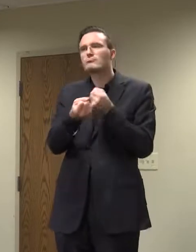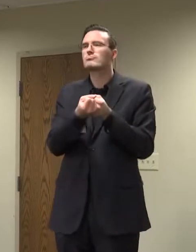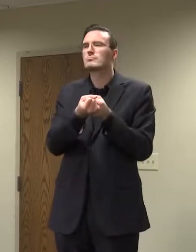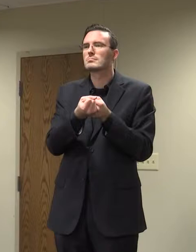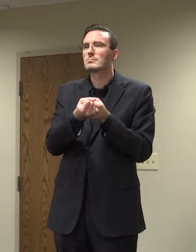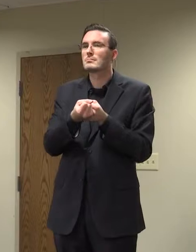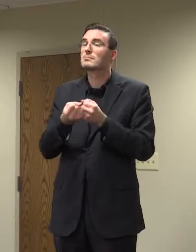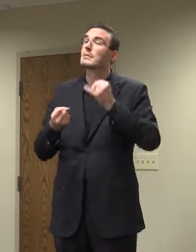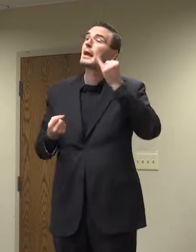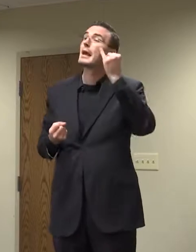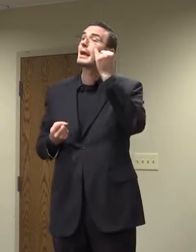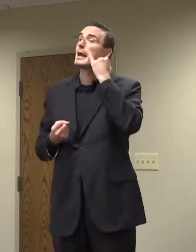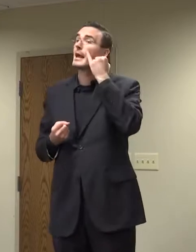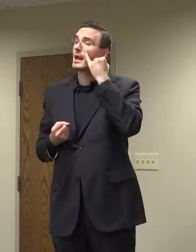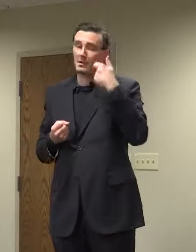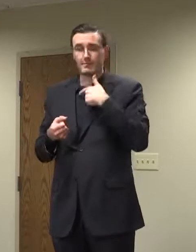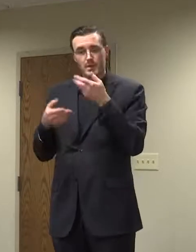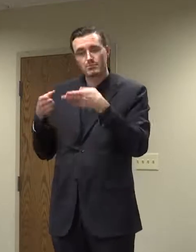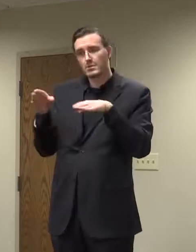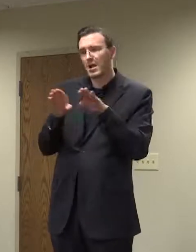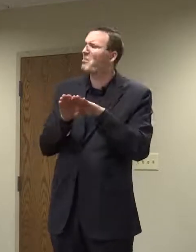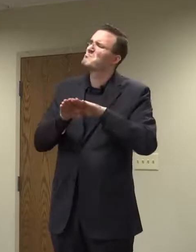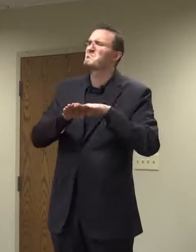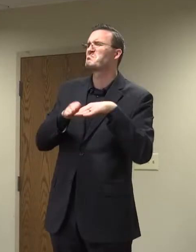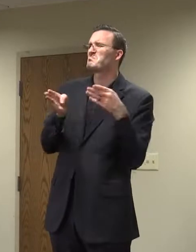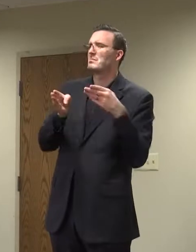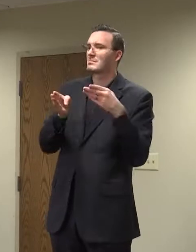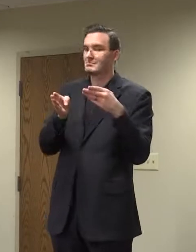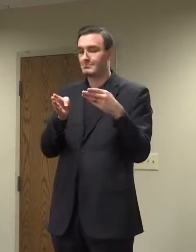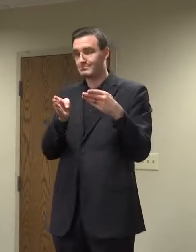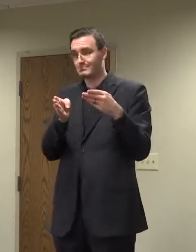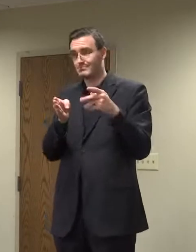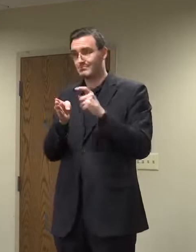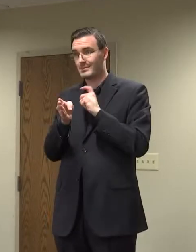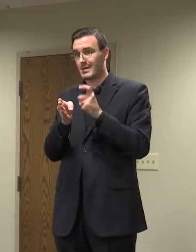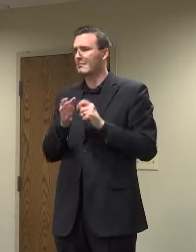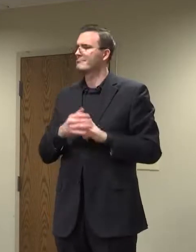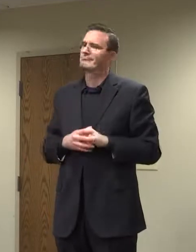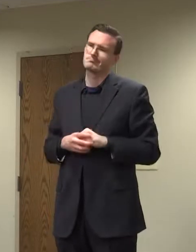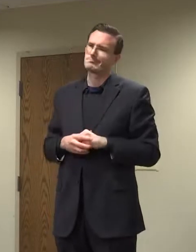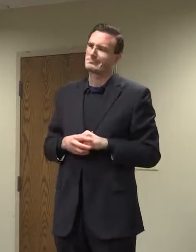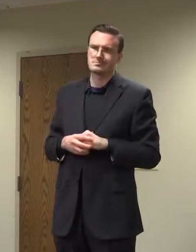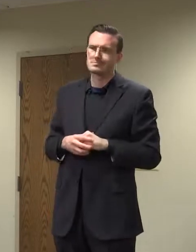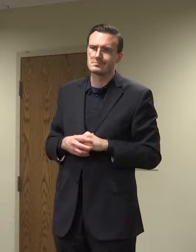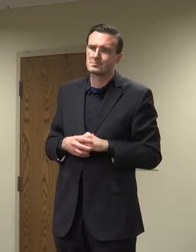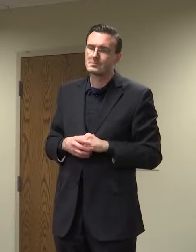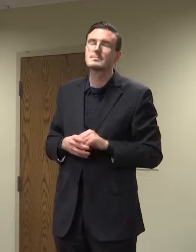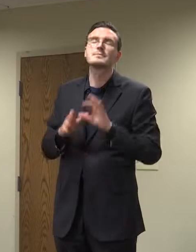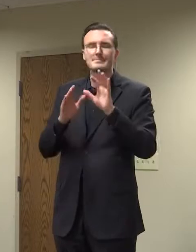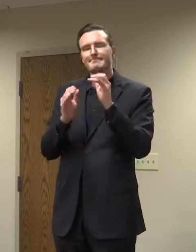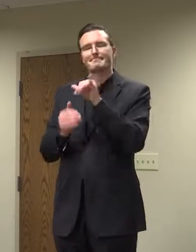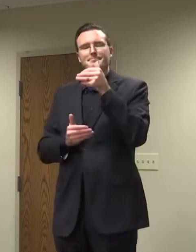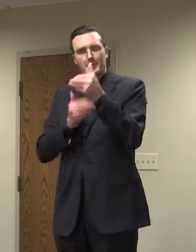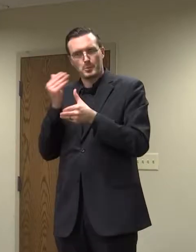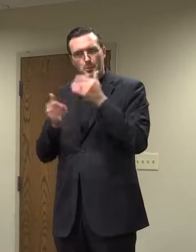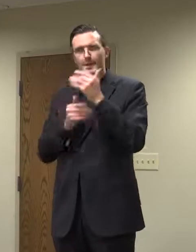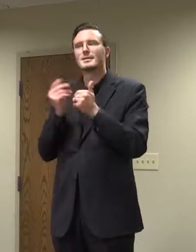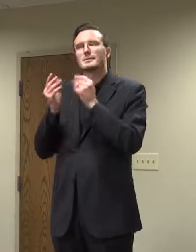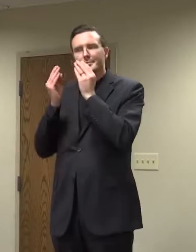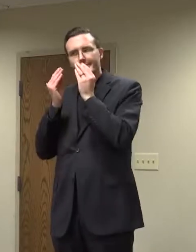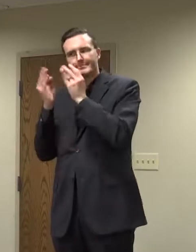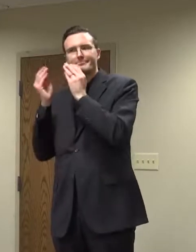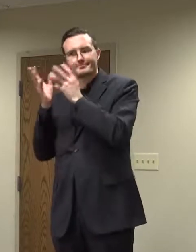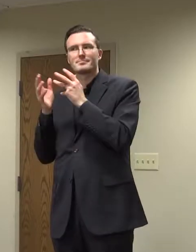becomes an eligibility consideration right away. But we are moving that through that process, using the tools that we have available to us as the local